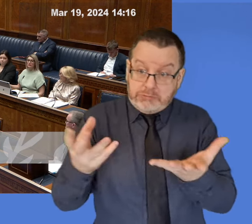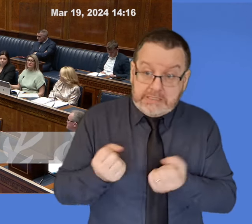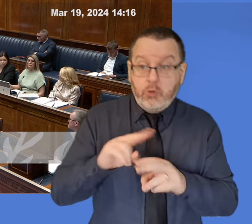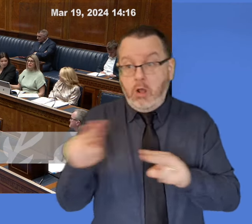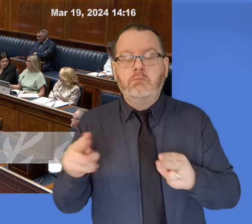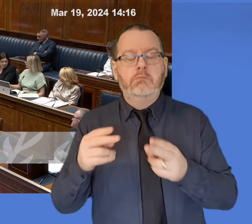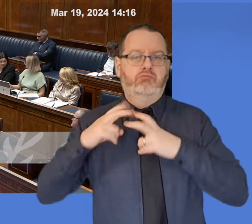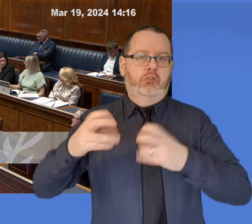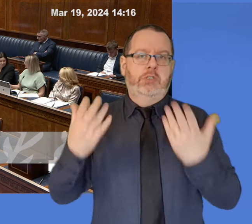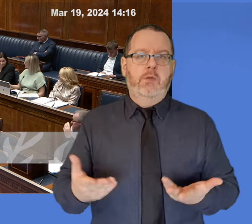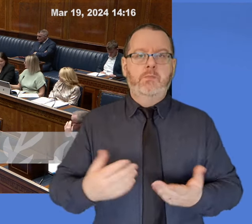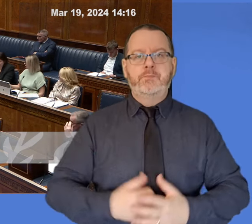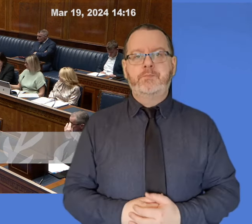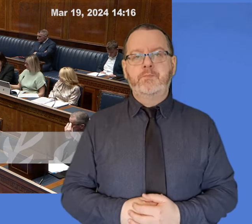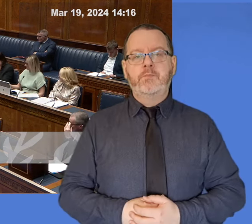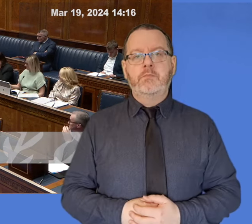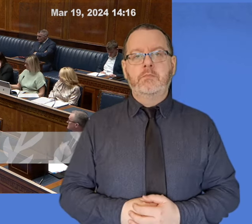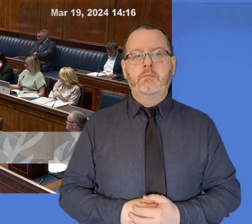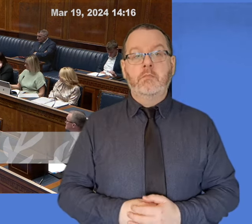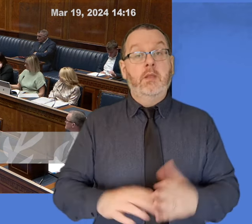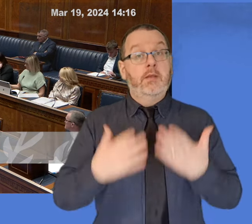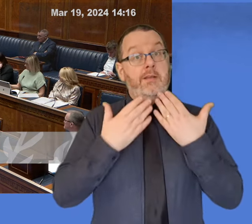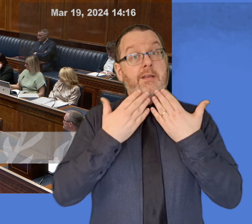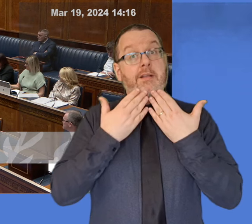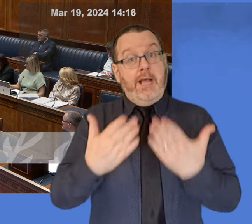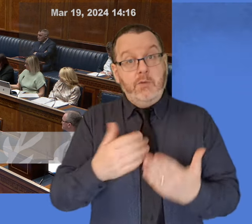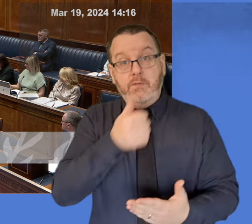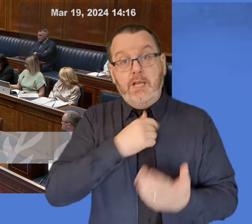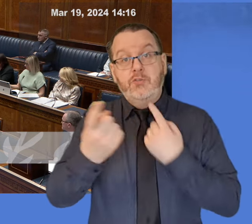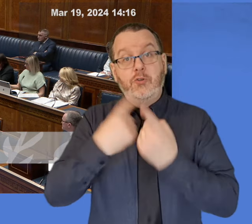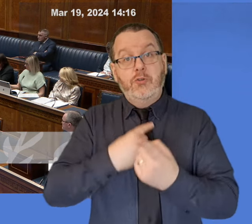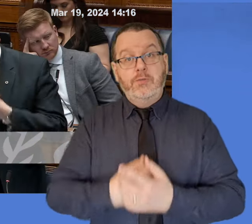McDonald. Thank you, and thank you for your answer.